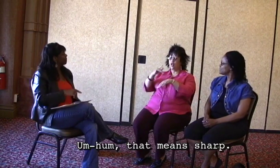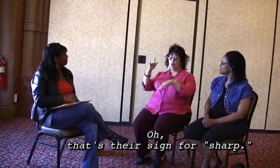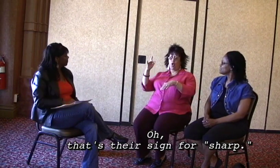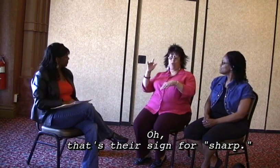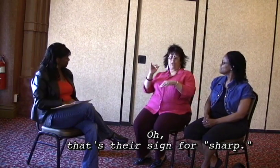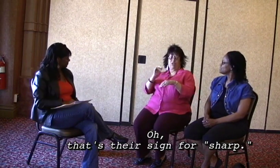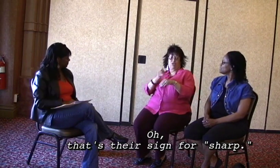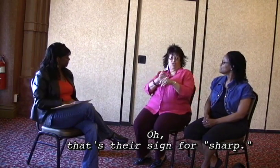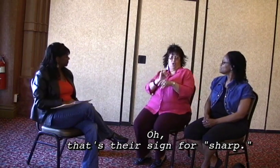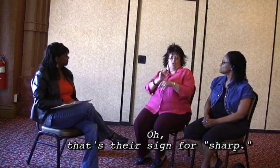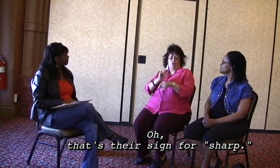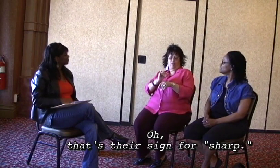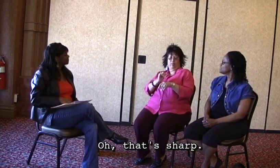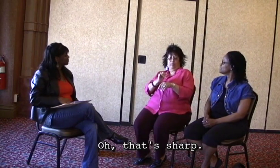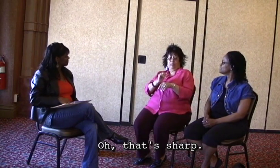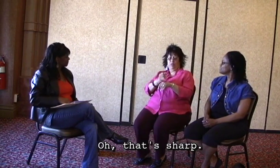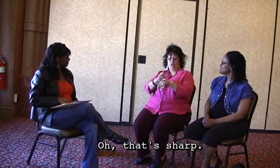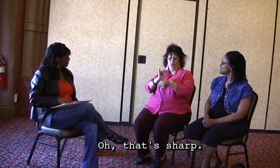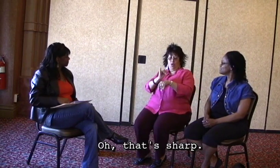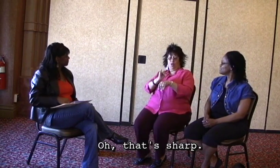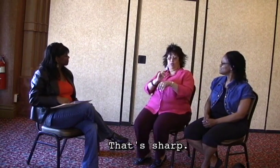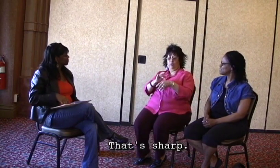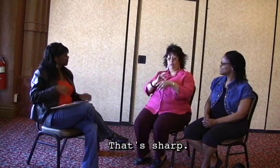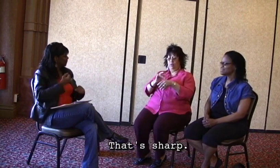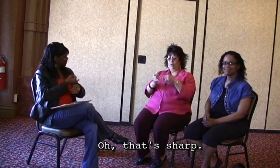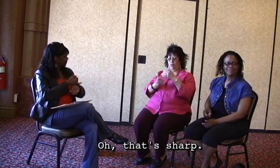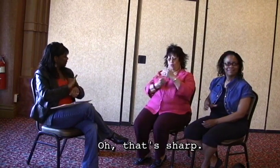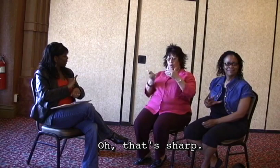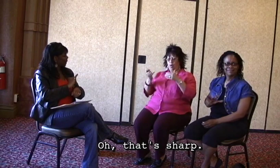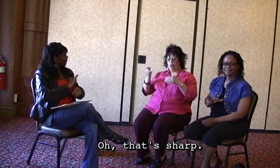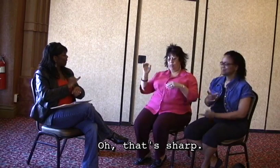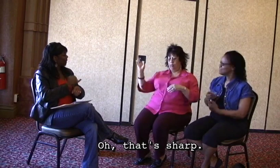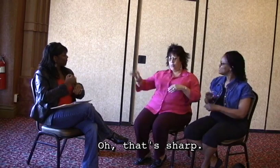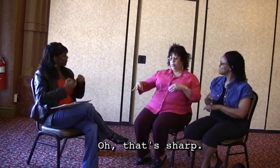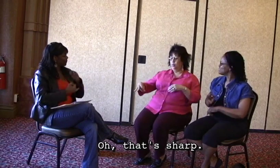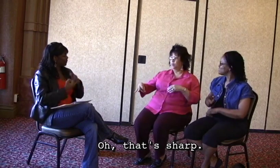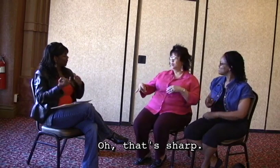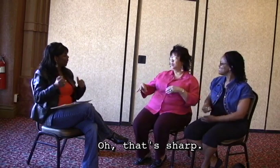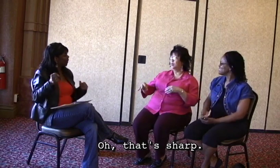That's their sign for Oh, sharp. that's sharp. Ooh, that's sharp. Oh, that's sharp.